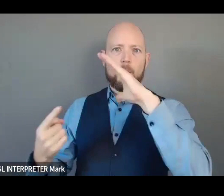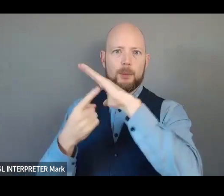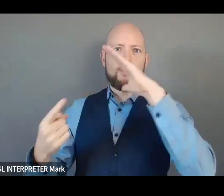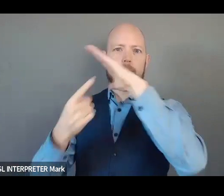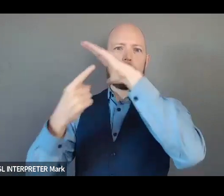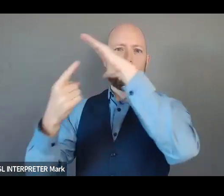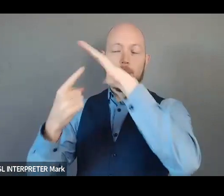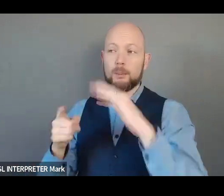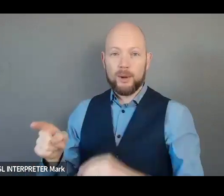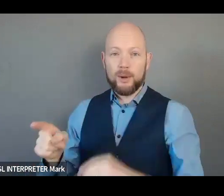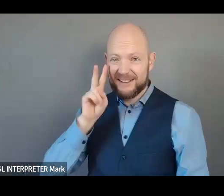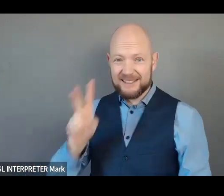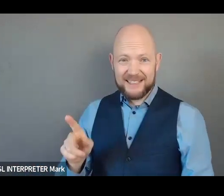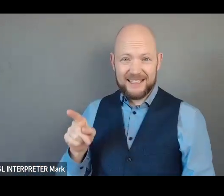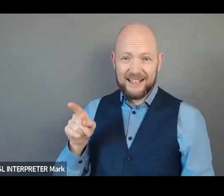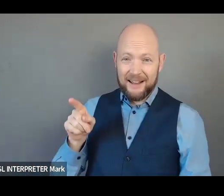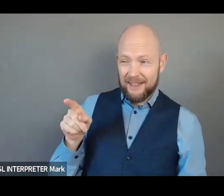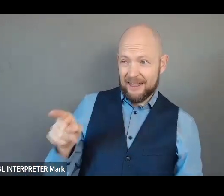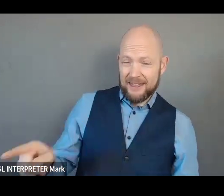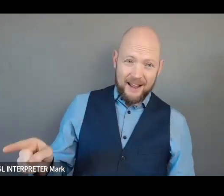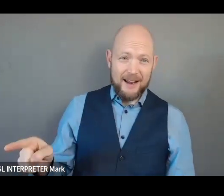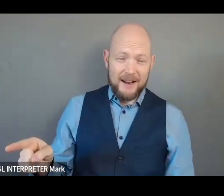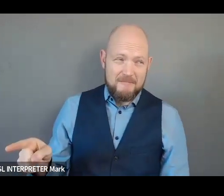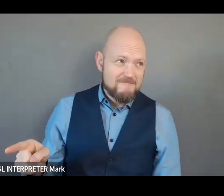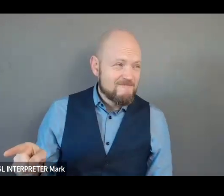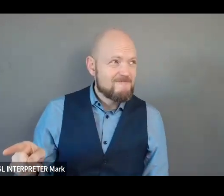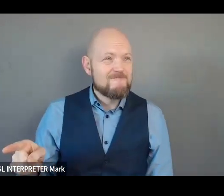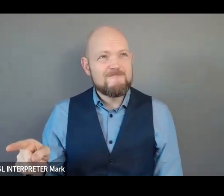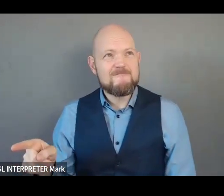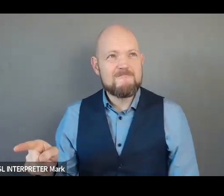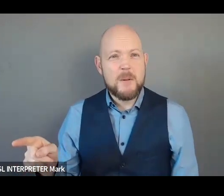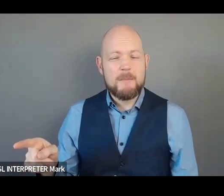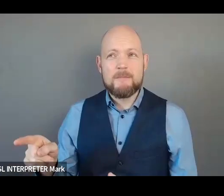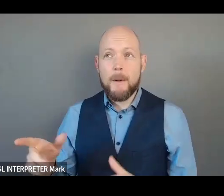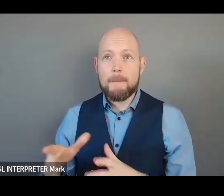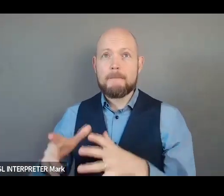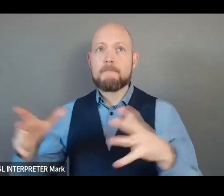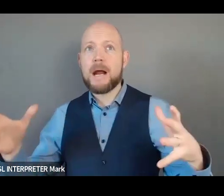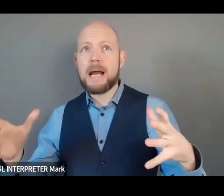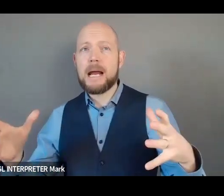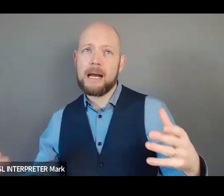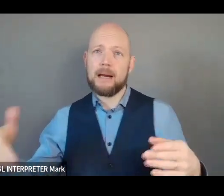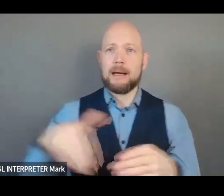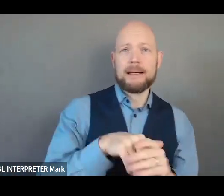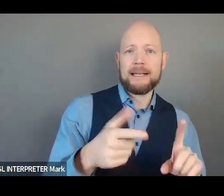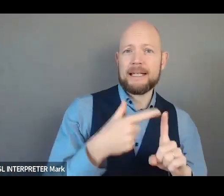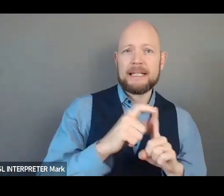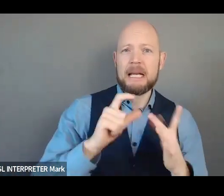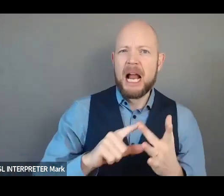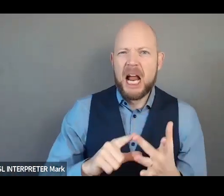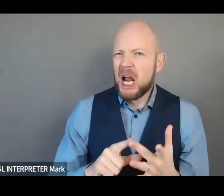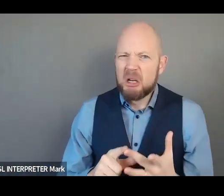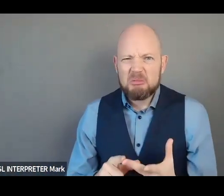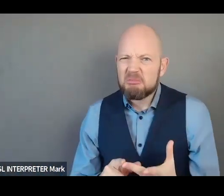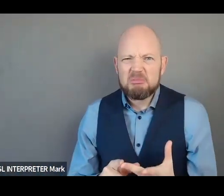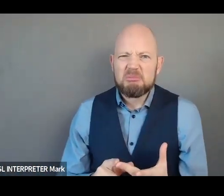really seen any kind of movement or anything substantial related to EDI. So I've wondered a little bit